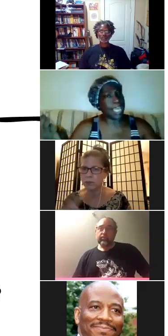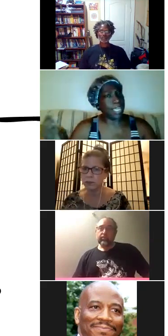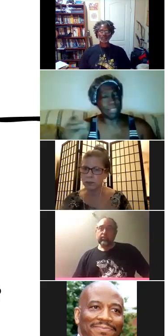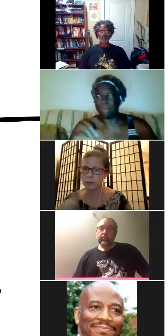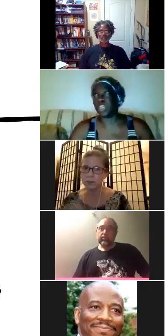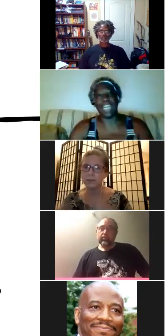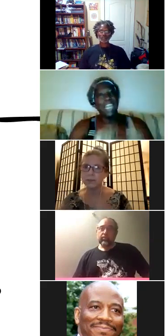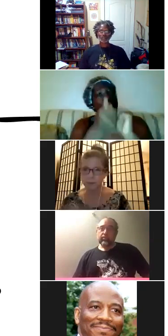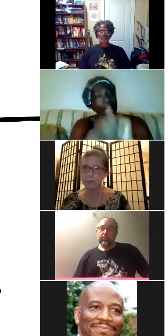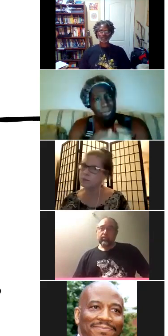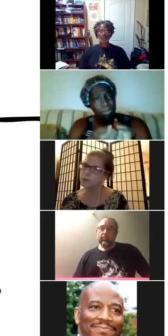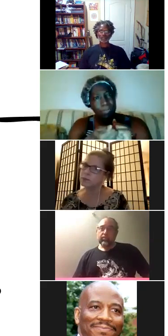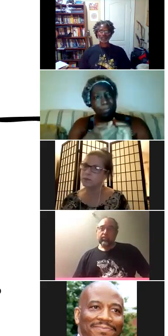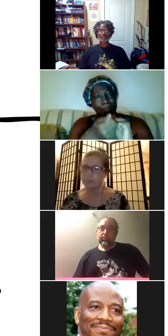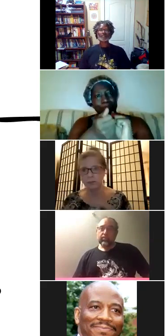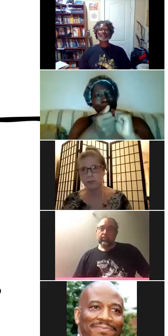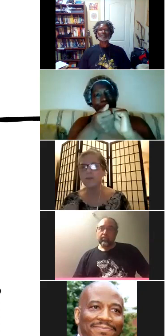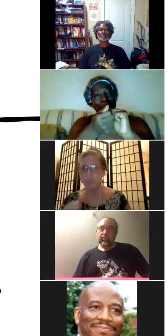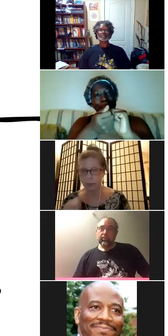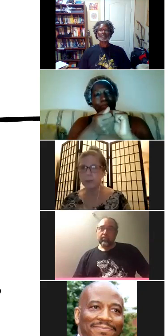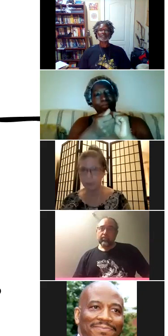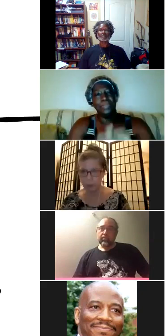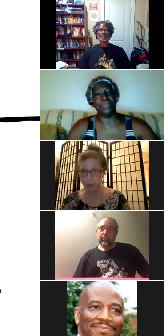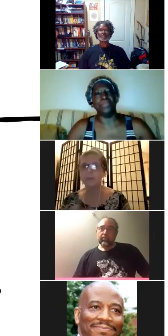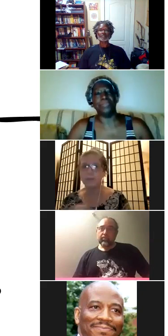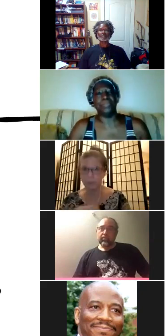sign, I'm sorry, how?